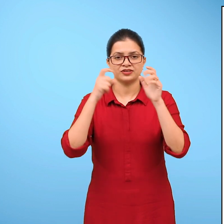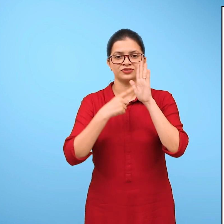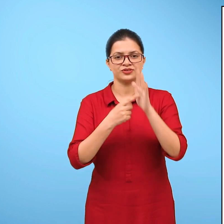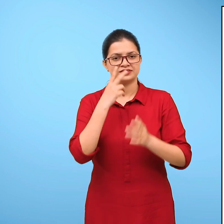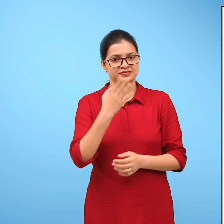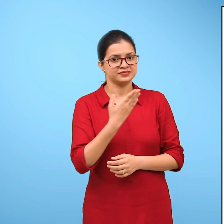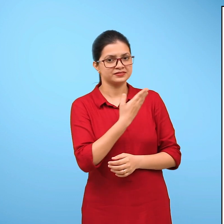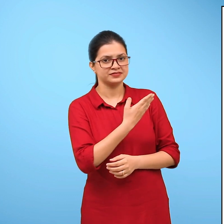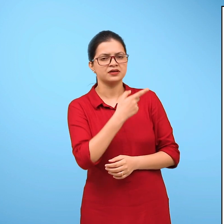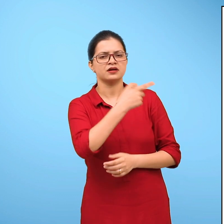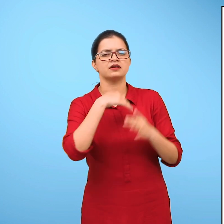Figure 8.4.